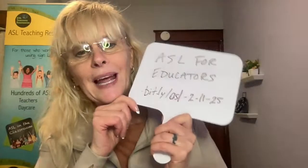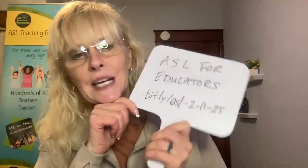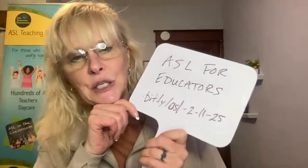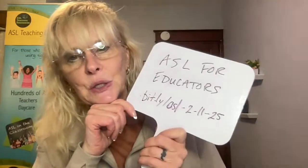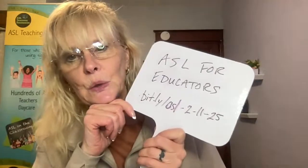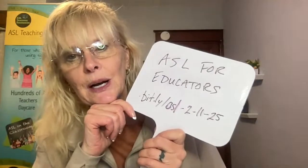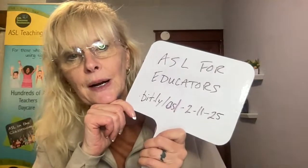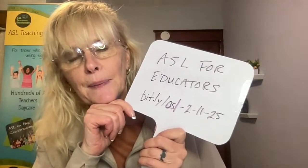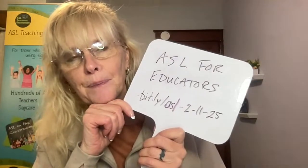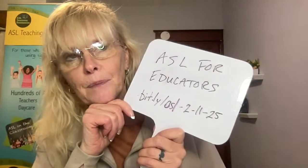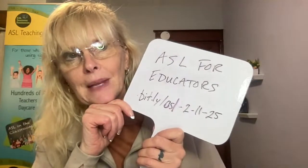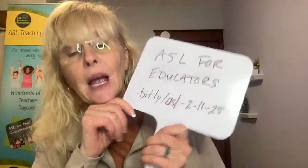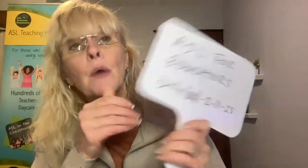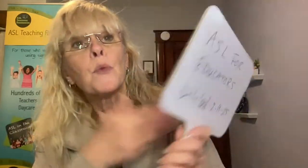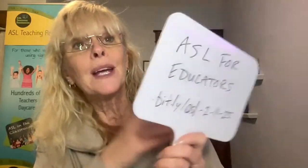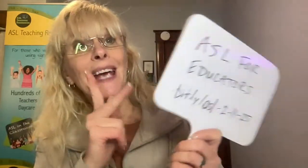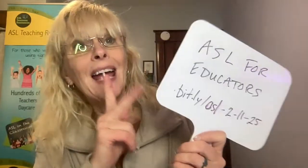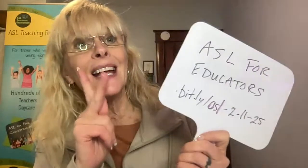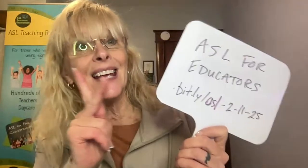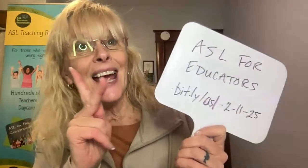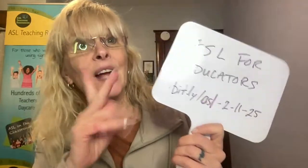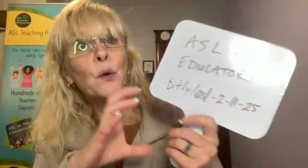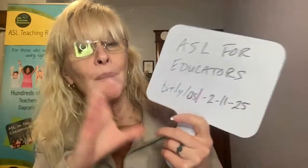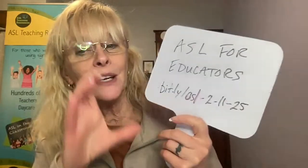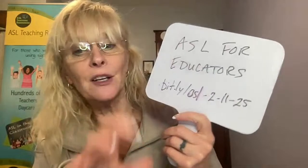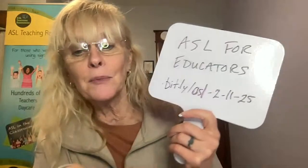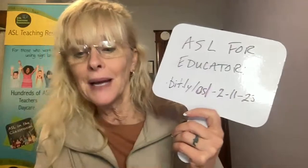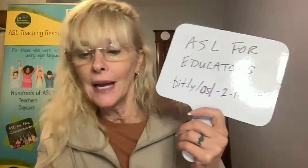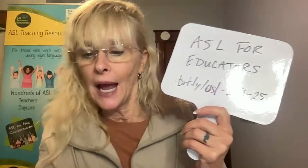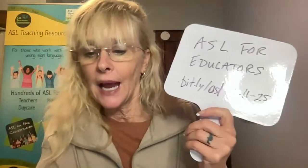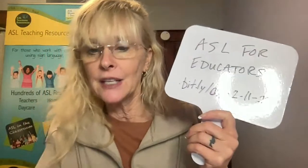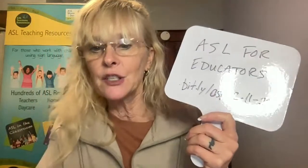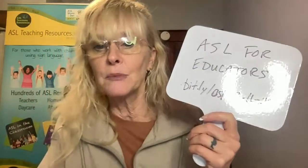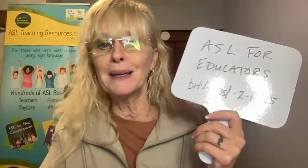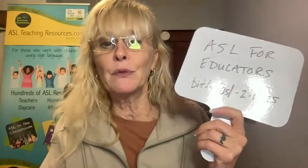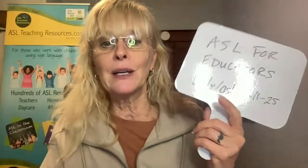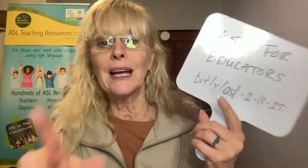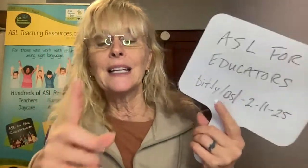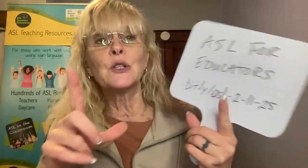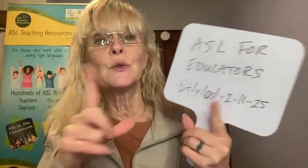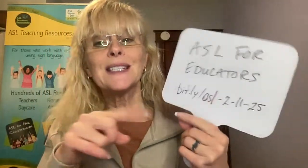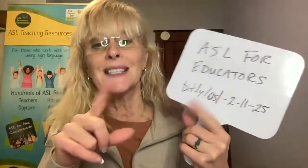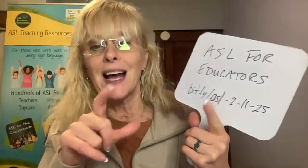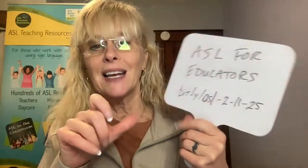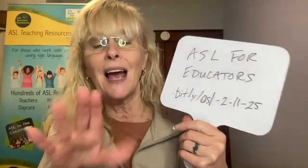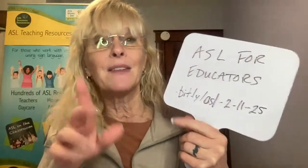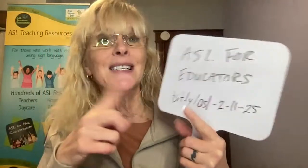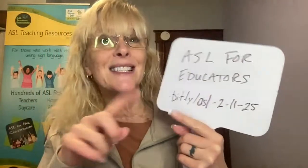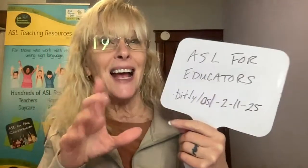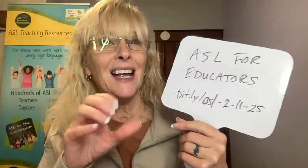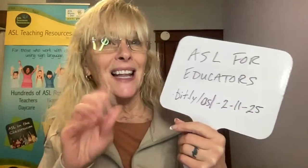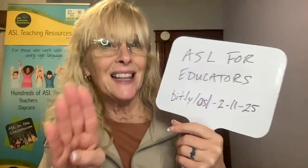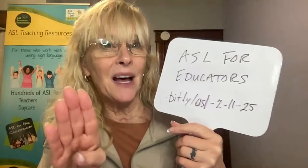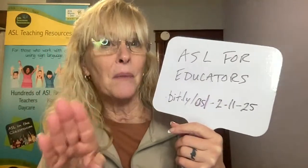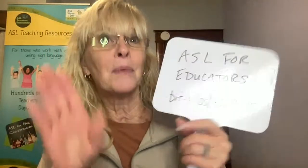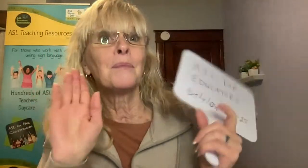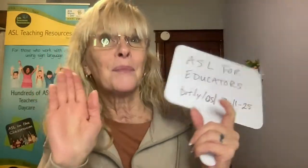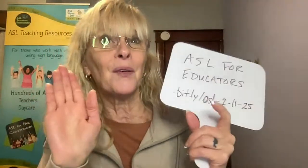relate to pre-K and K curriculum, and it's going to be related to having a sign club.